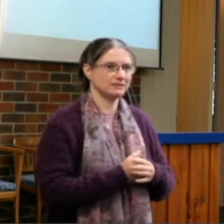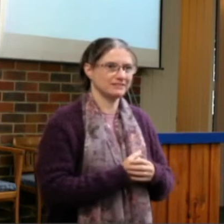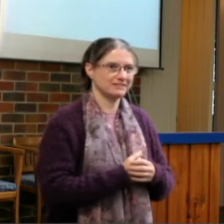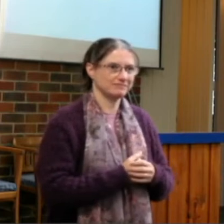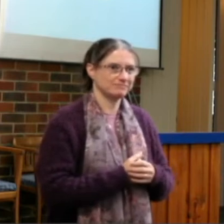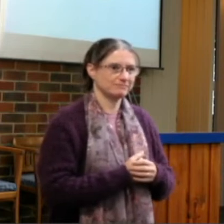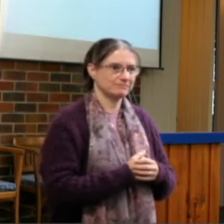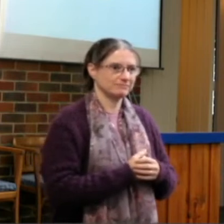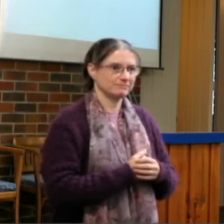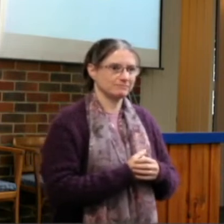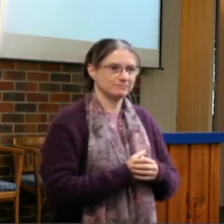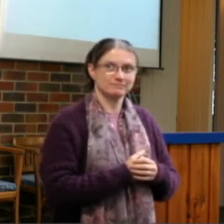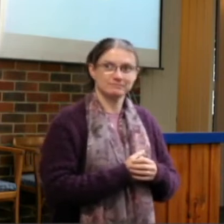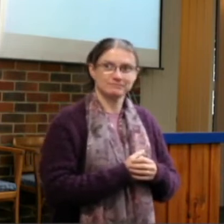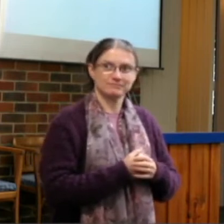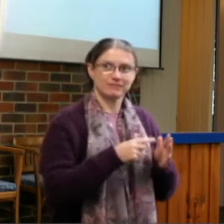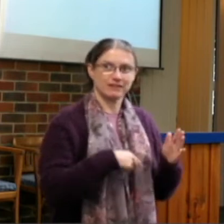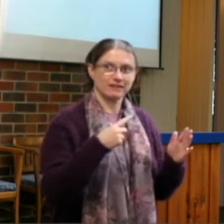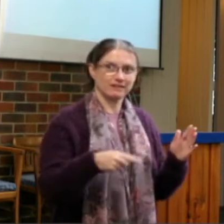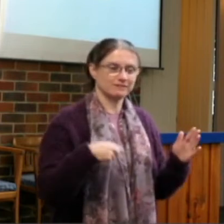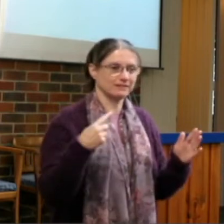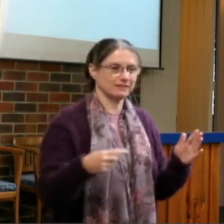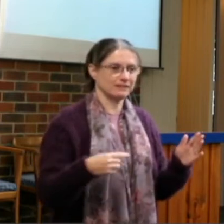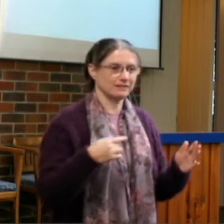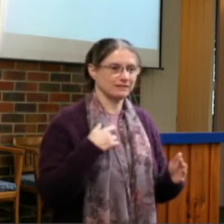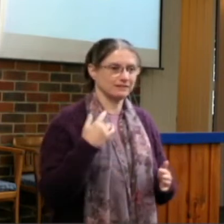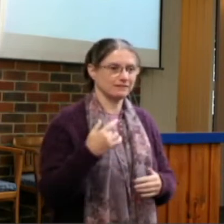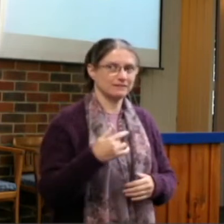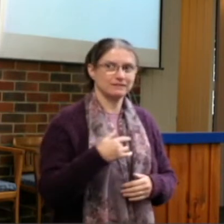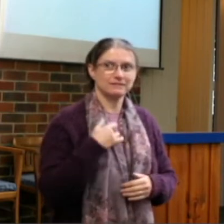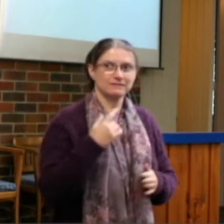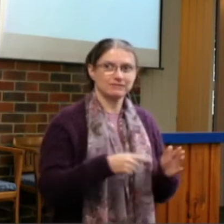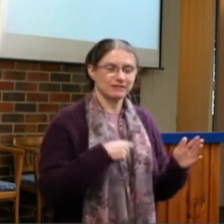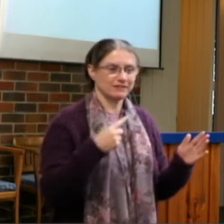be, as long as life